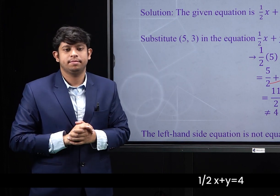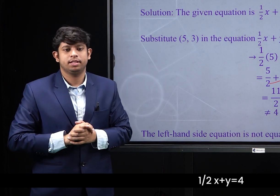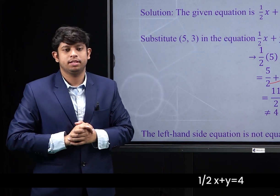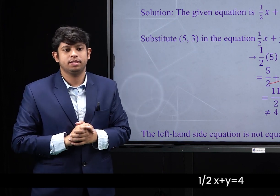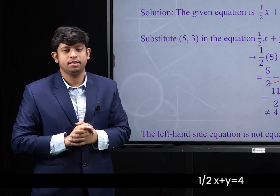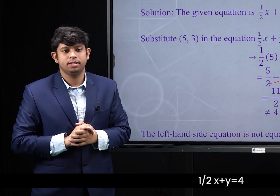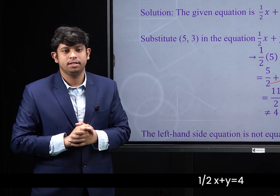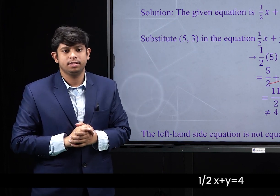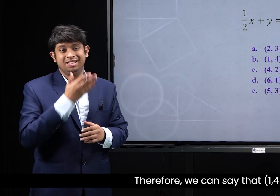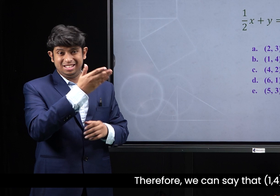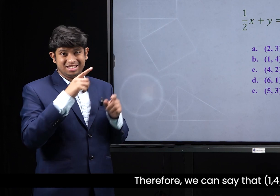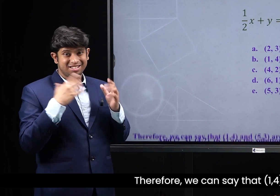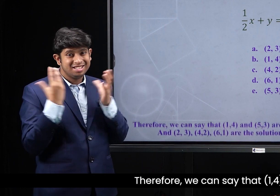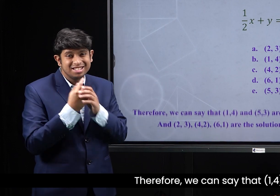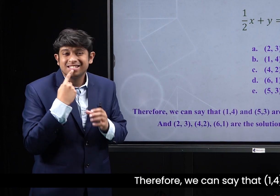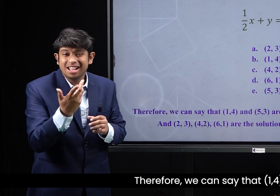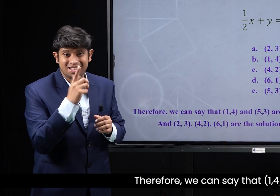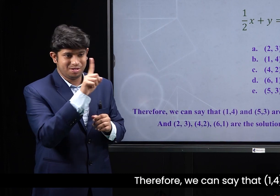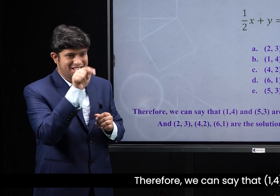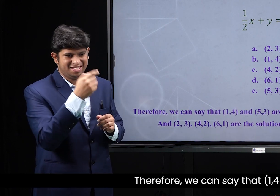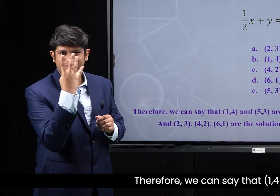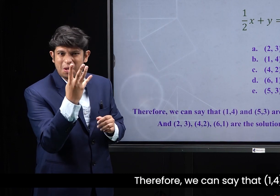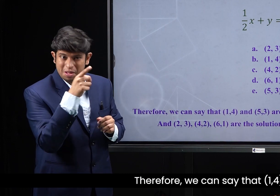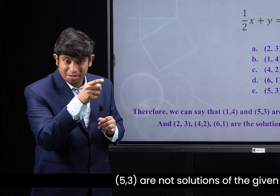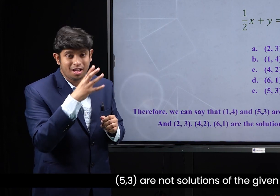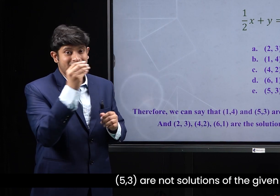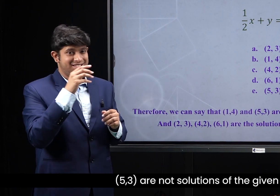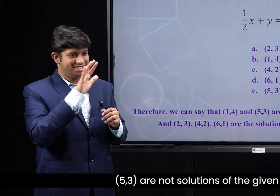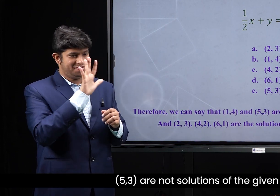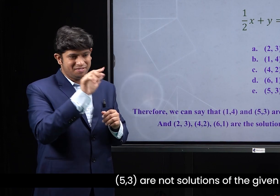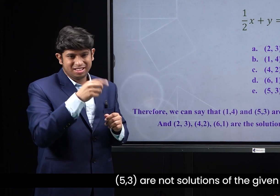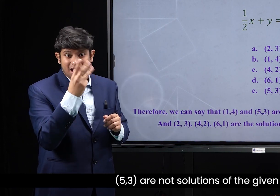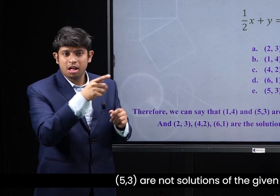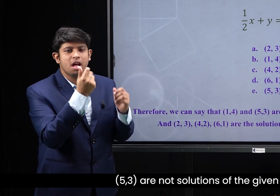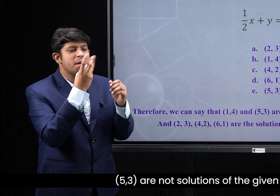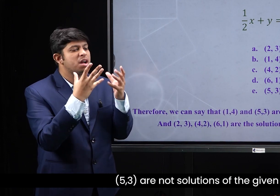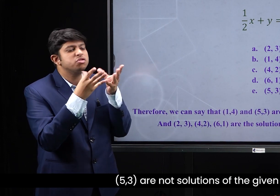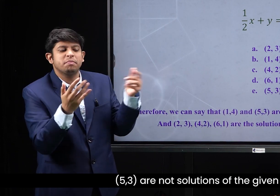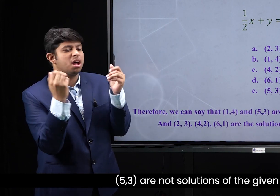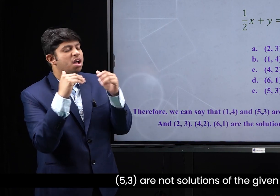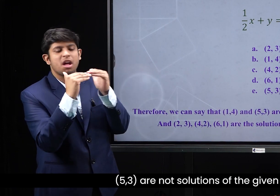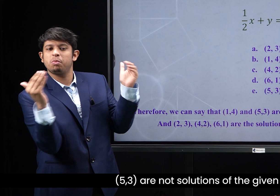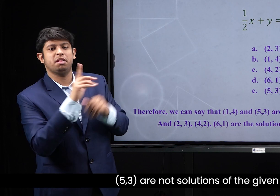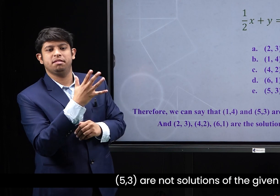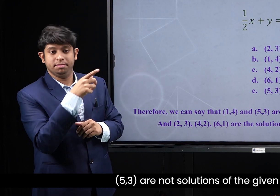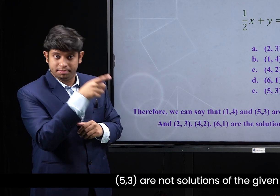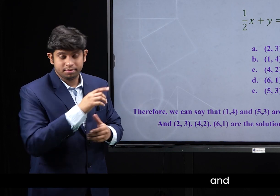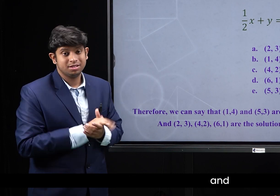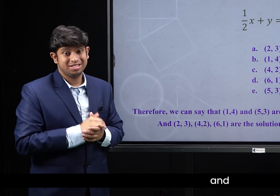to 4. Therefore, we can say that 1 comma 4 and 5 comma 3 are not solutions of the given equation, and